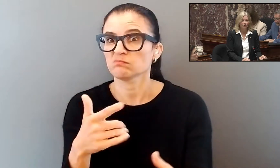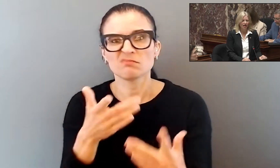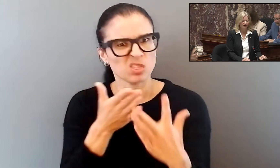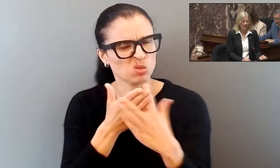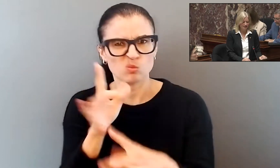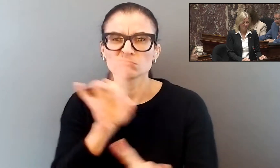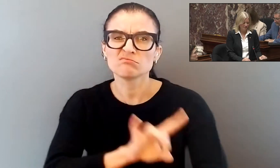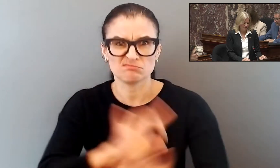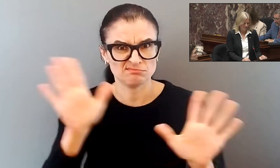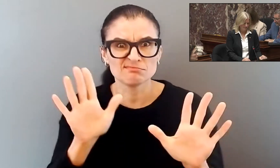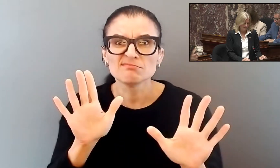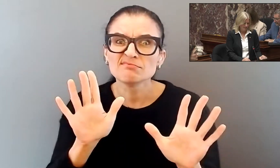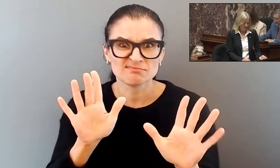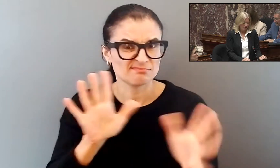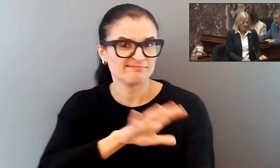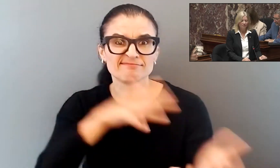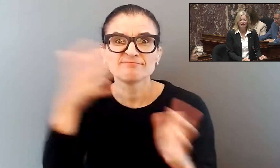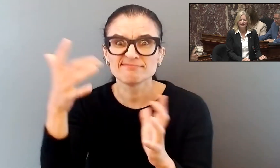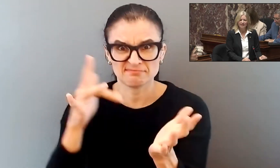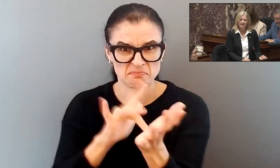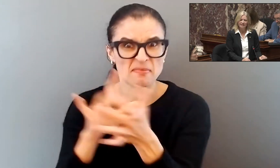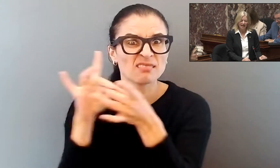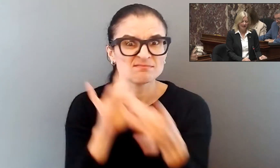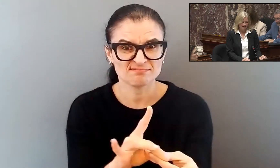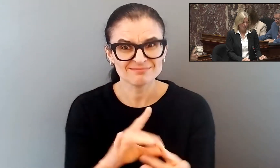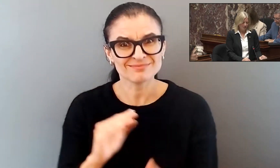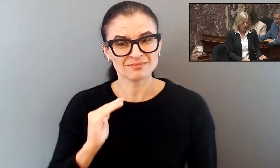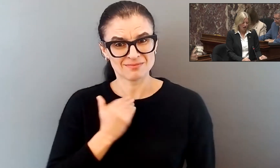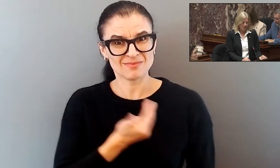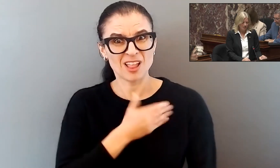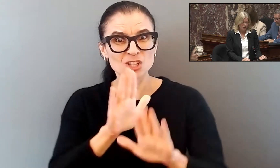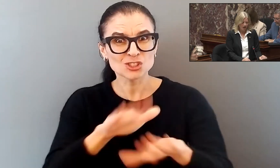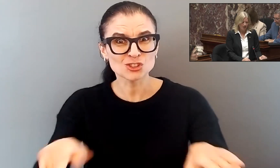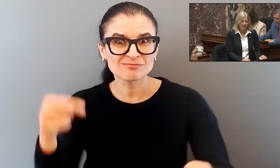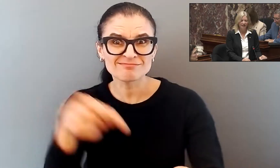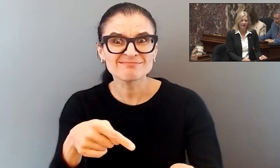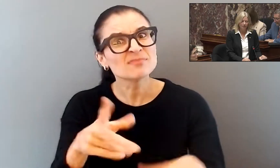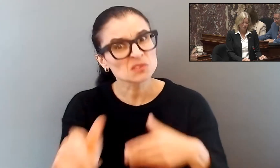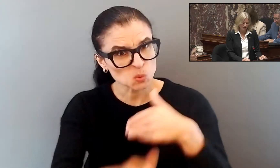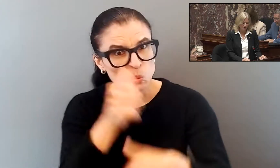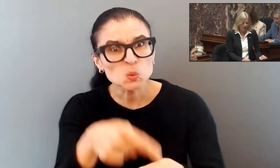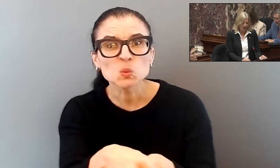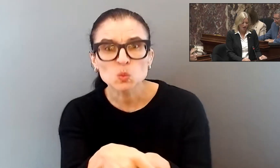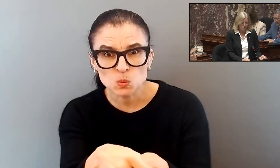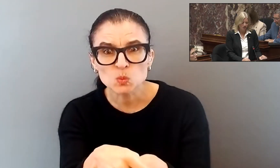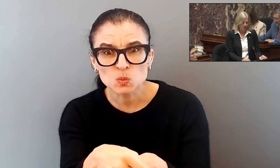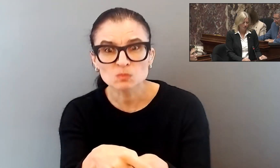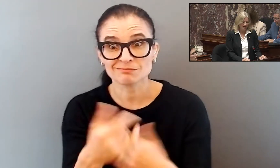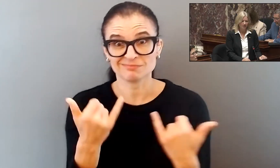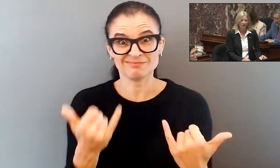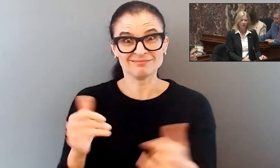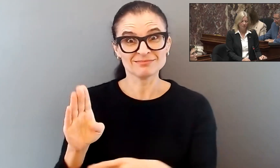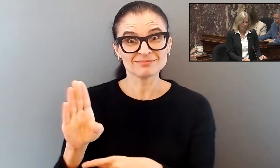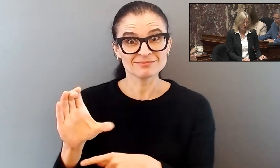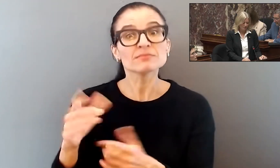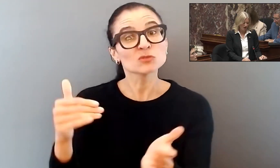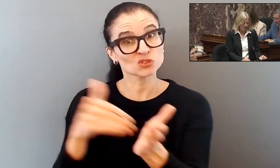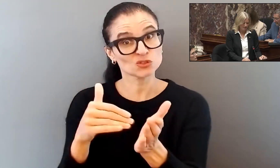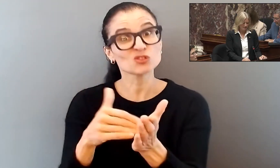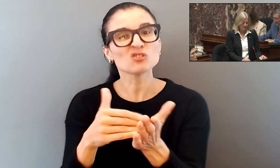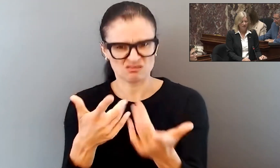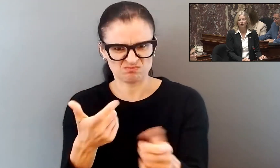kids who are at risk. In BC today, doctors are causing irreversible harm to children with